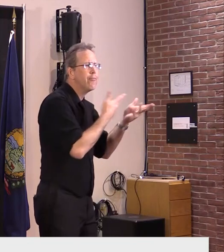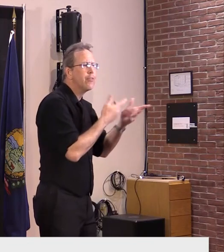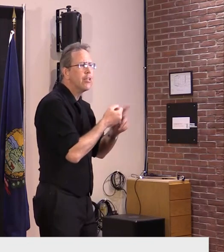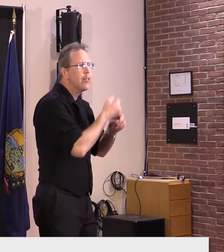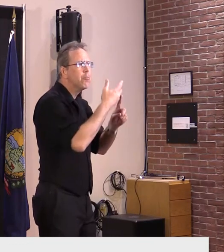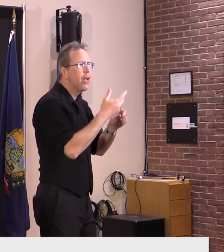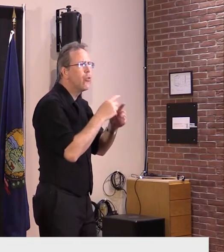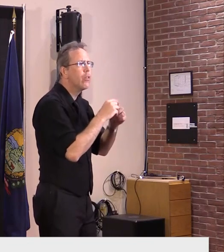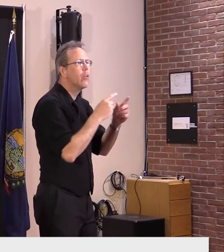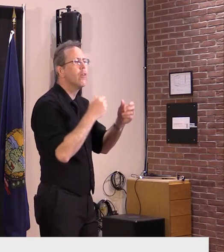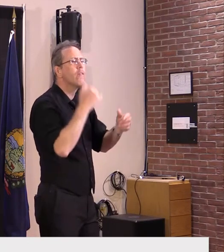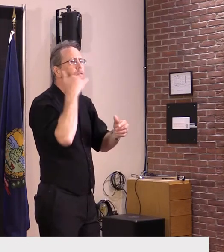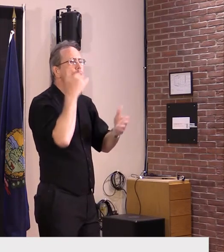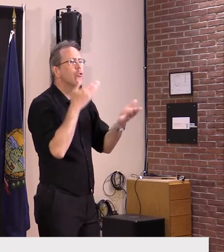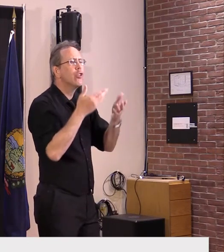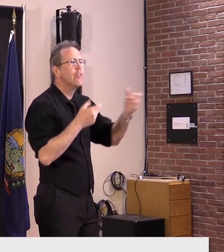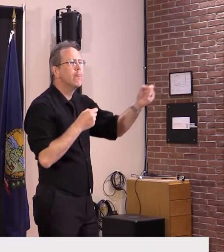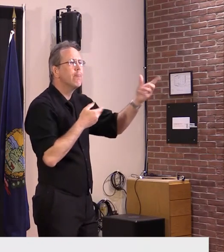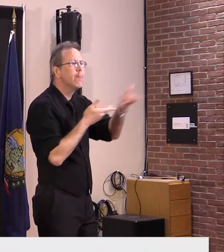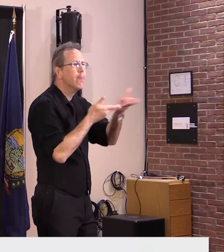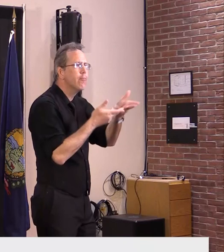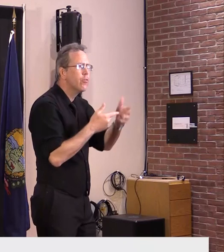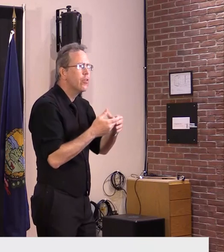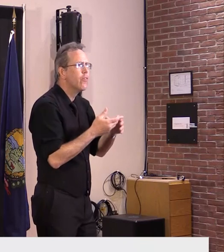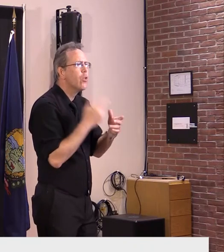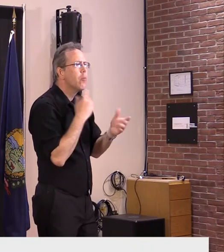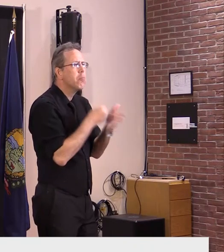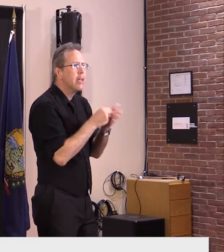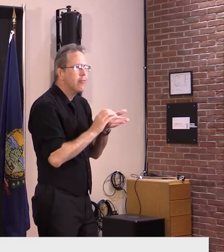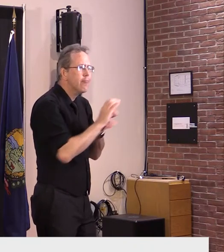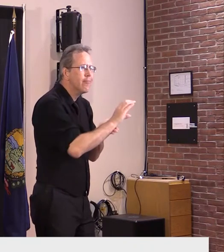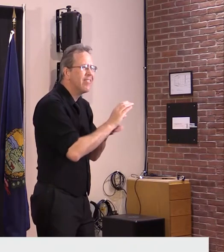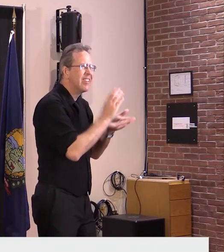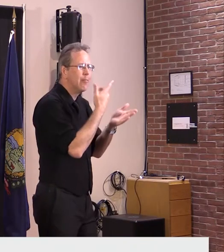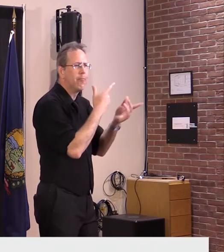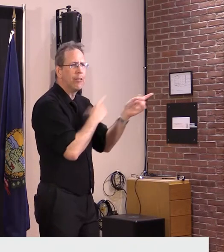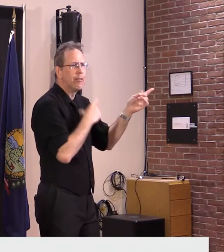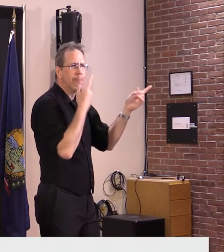million in for that, and that was not taken up. So